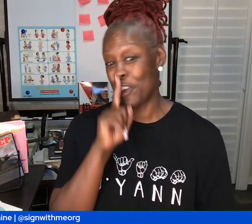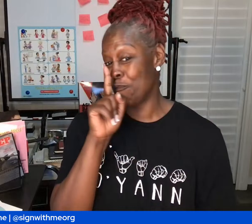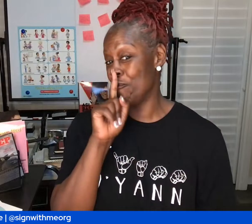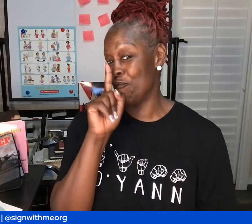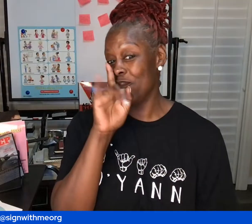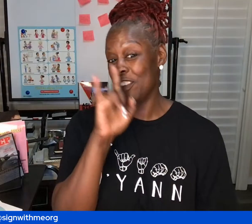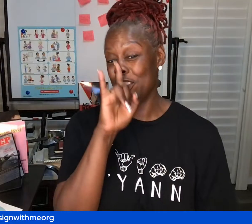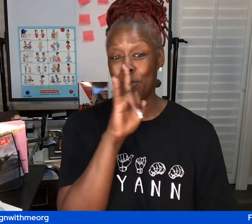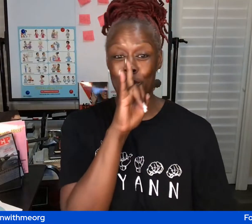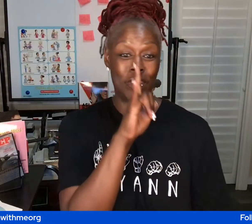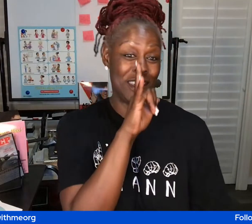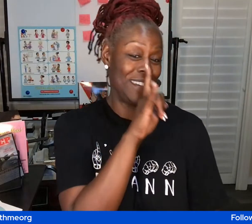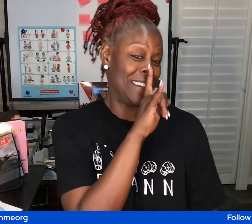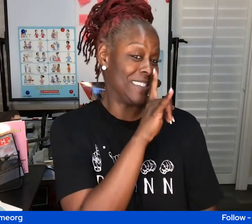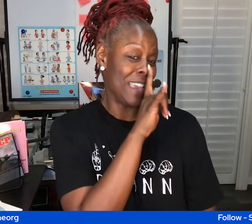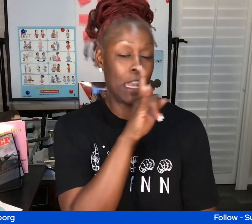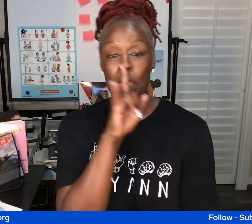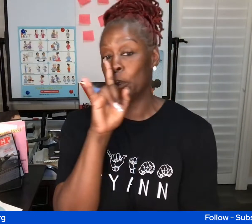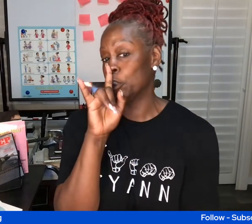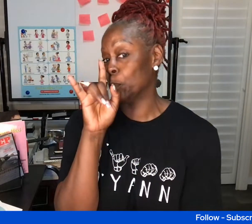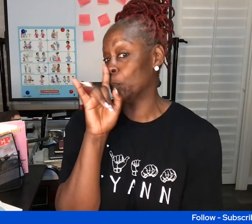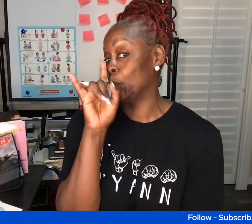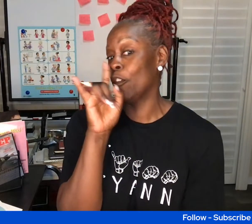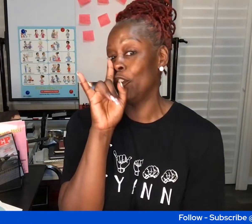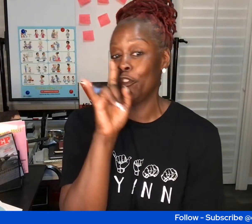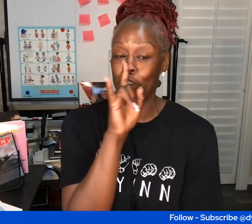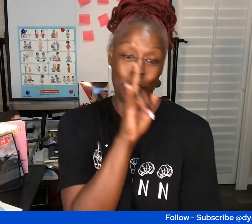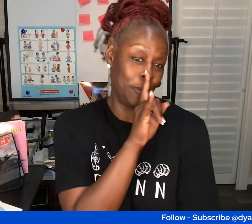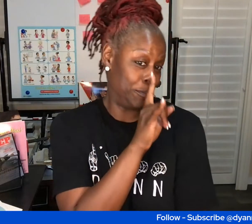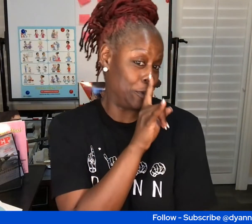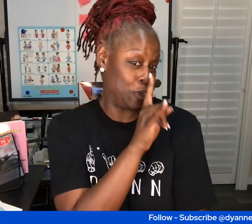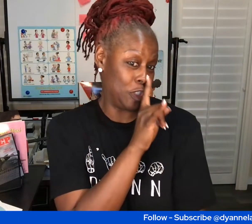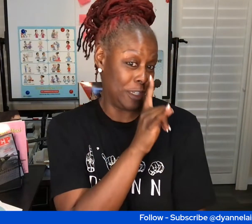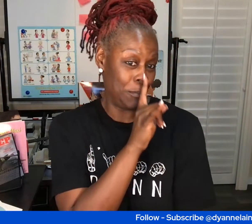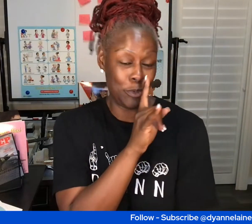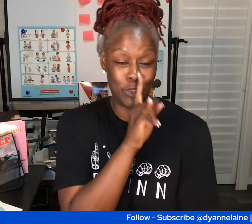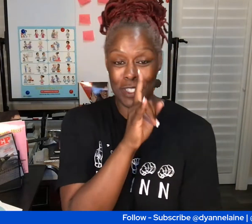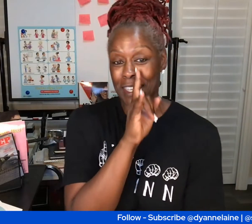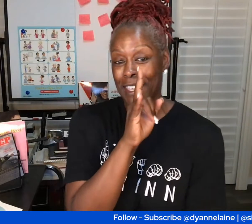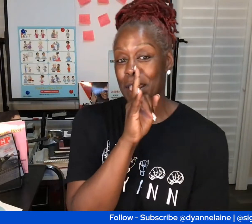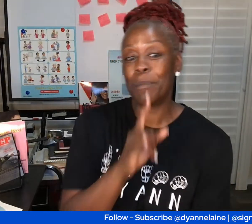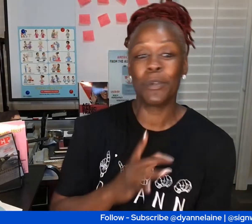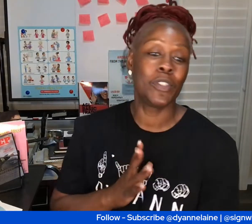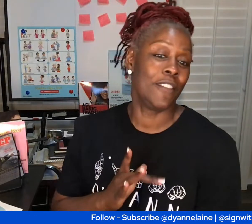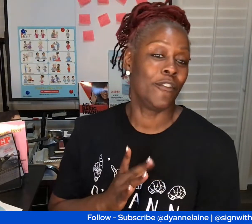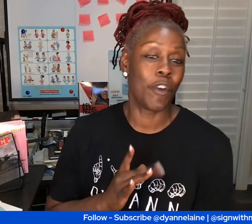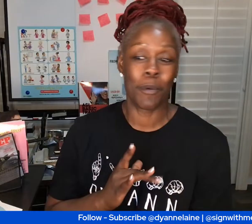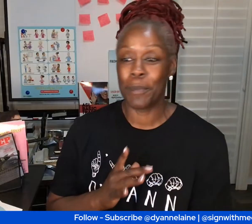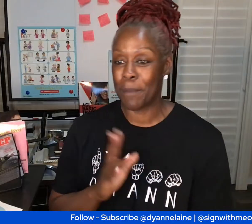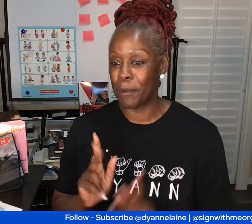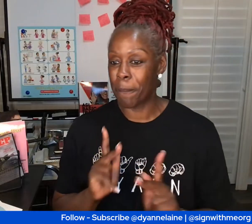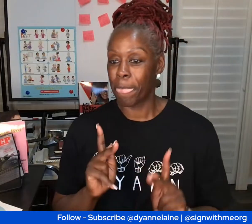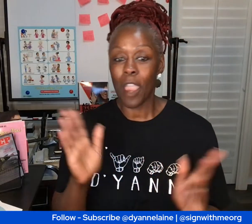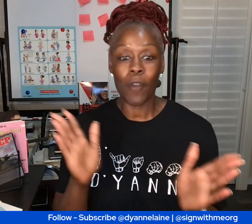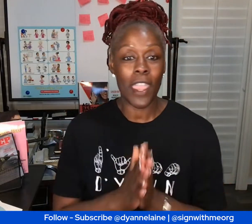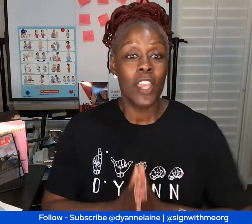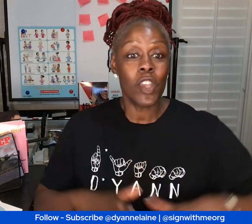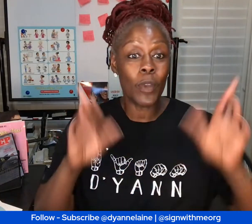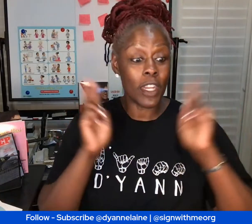Bougie. This is bougie in sign language. Foo foo, bougie, bougie, bougie, formal people. All right, so we're gonna